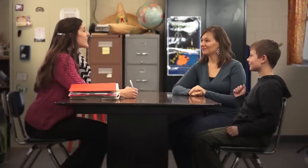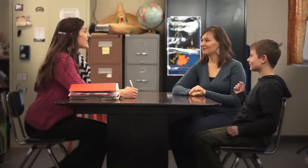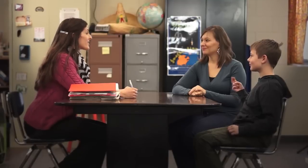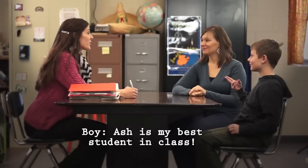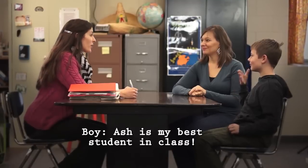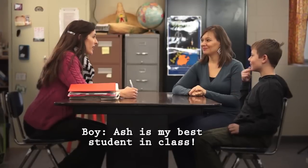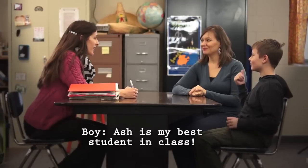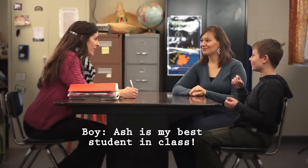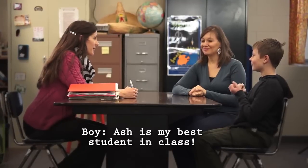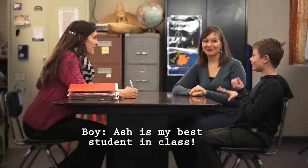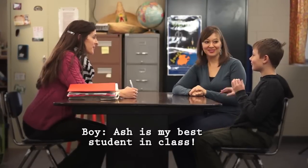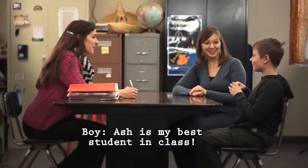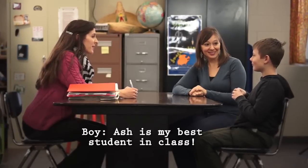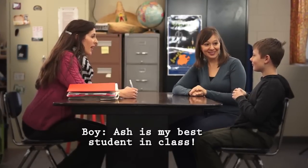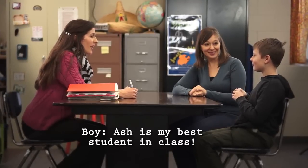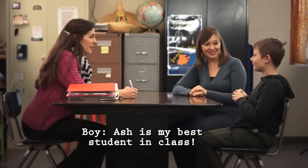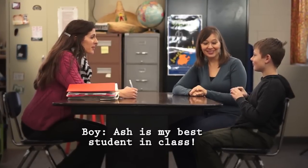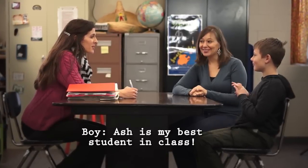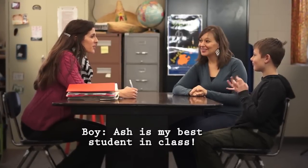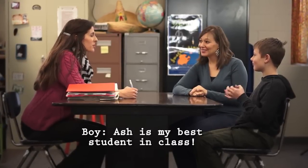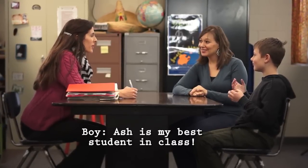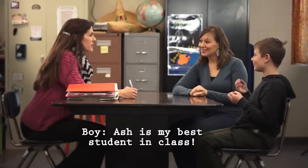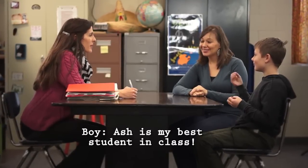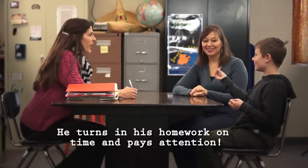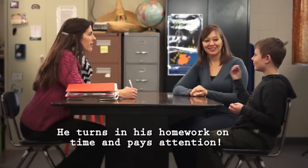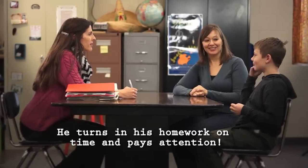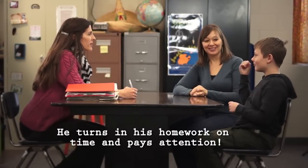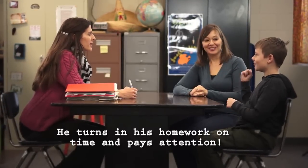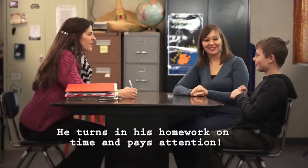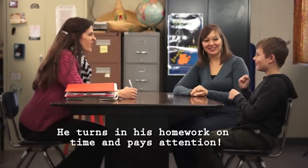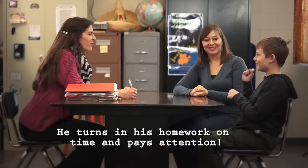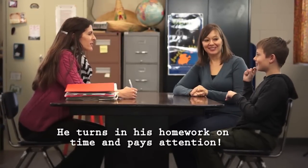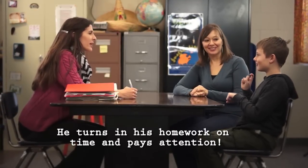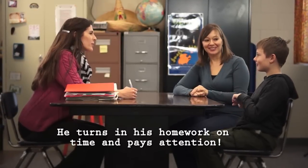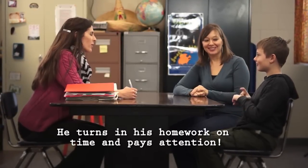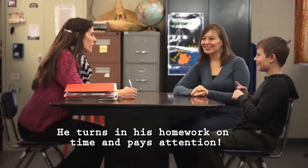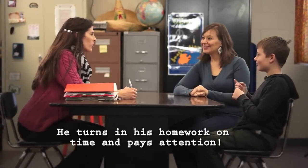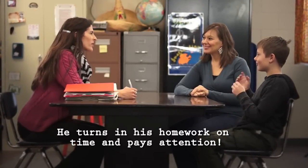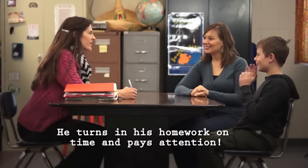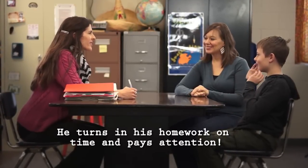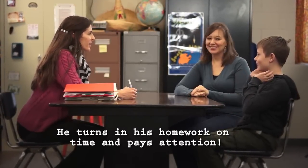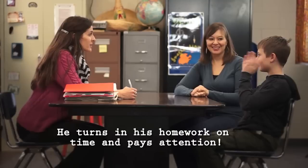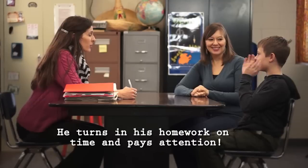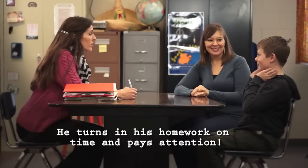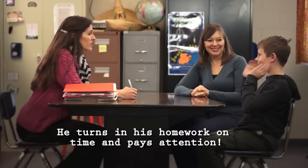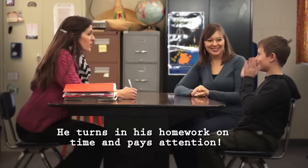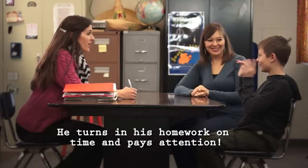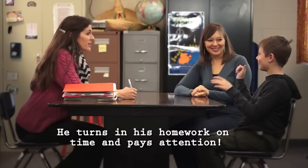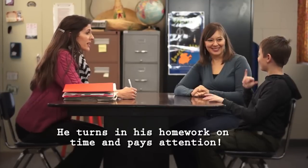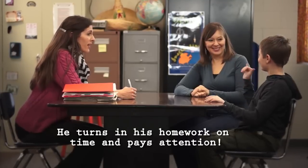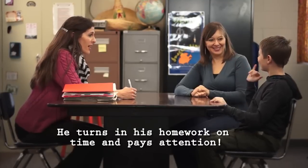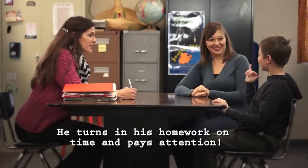He's a great kid. I am concerned about his math. He's often late with homework and he gets pretty distracted in class.